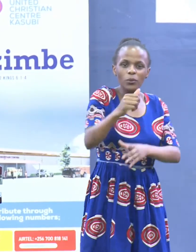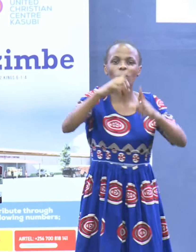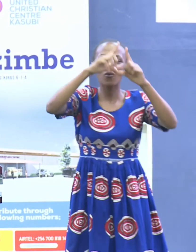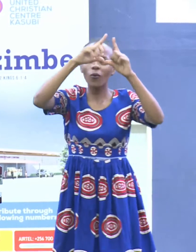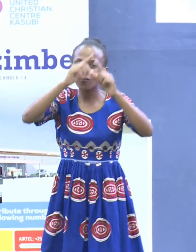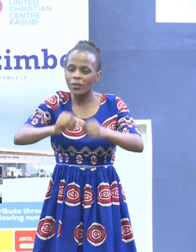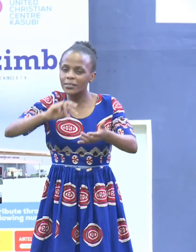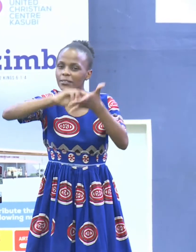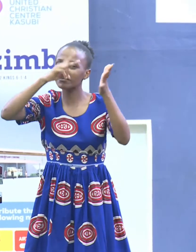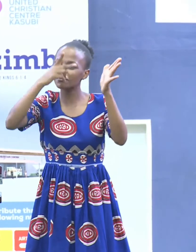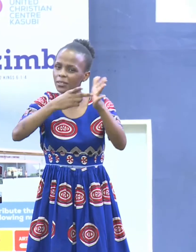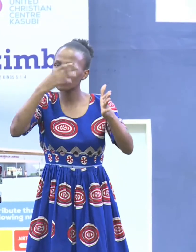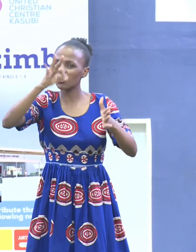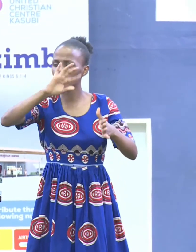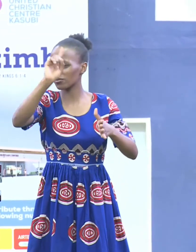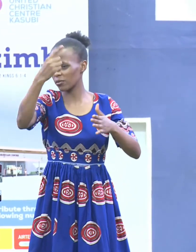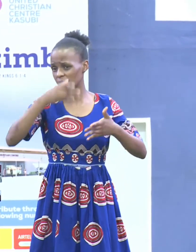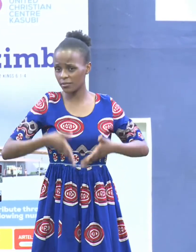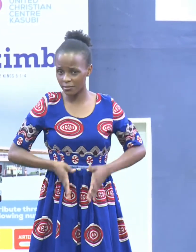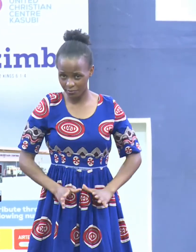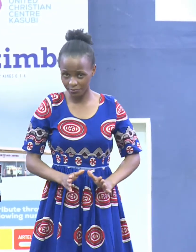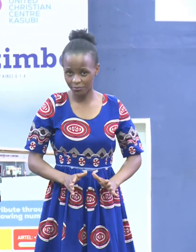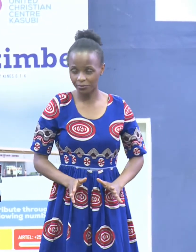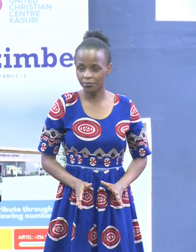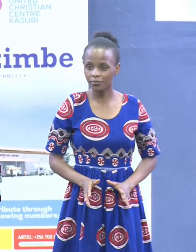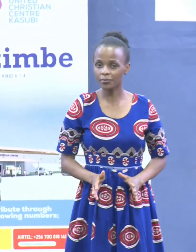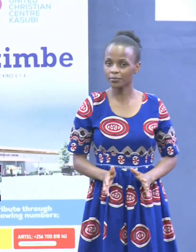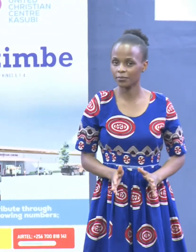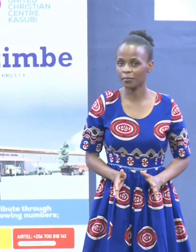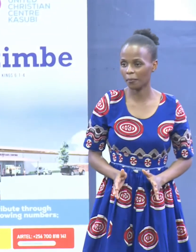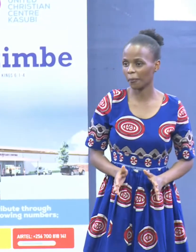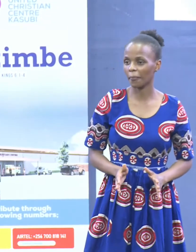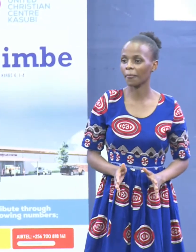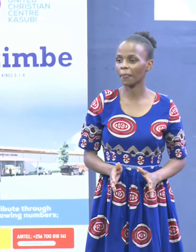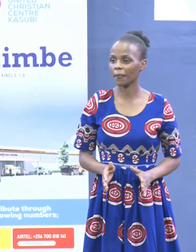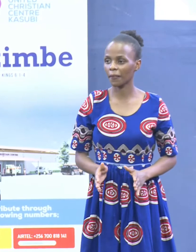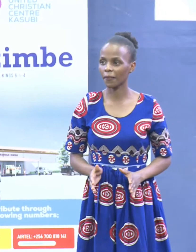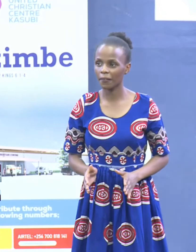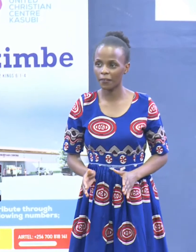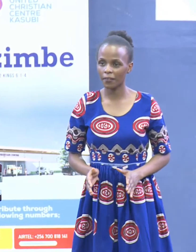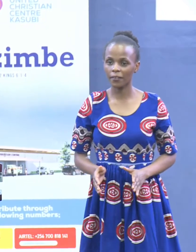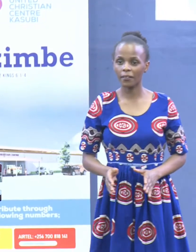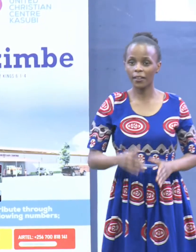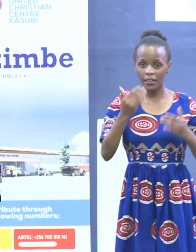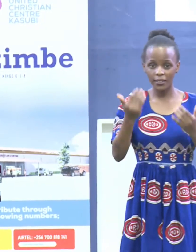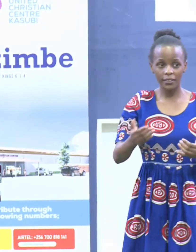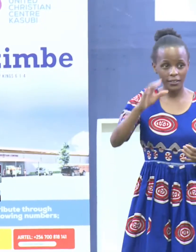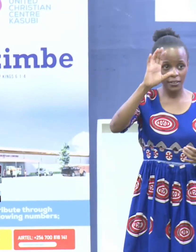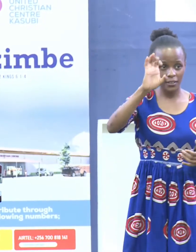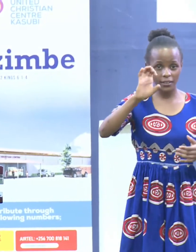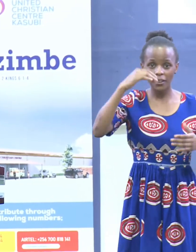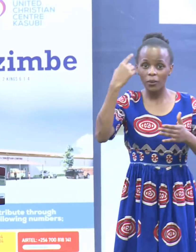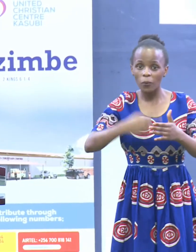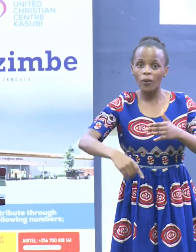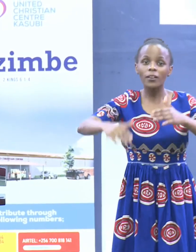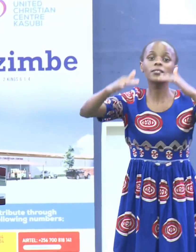ebitegeeza omwana omubereberye. And you replace with those words that explain the firstborn. Olwo. Esau oba Yakobo kye